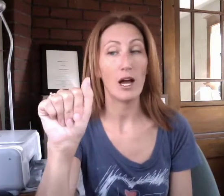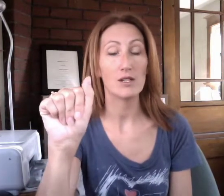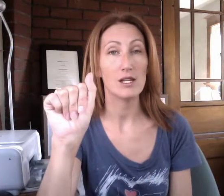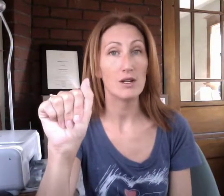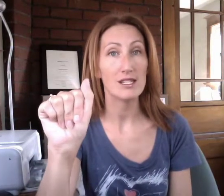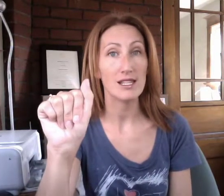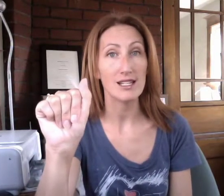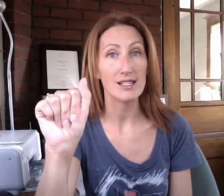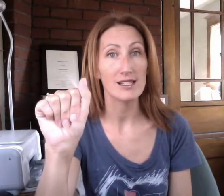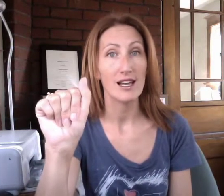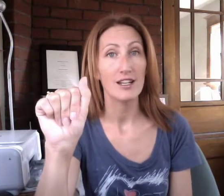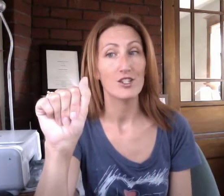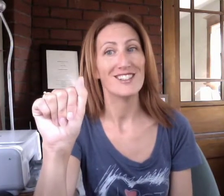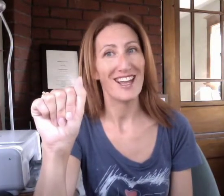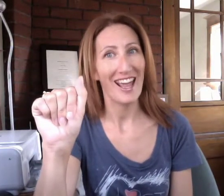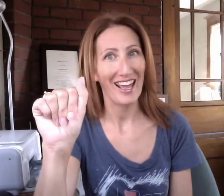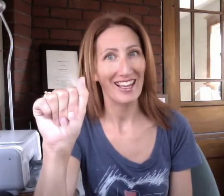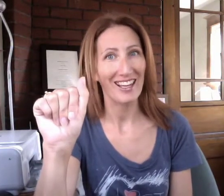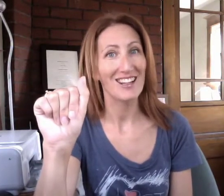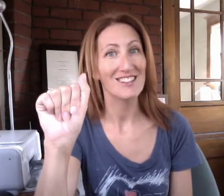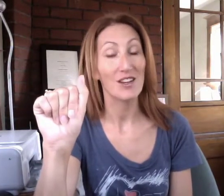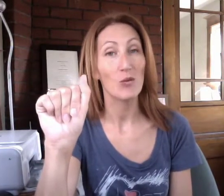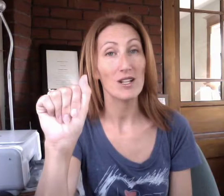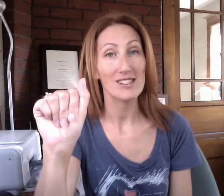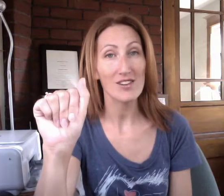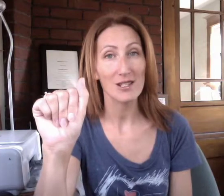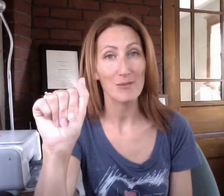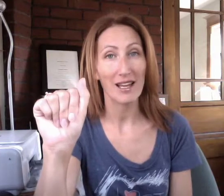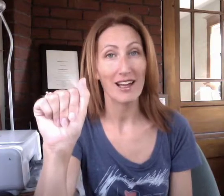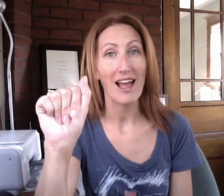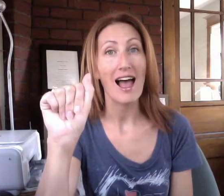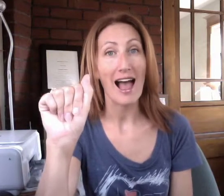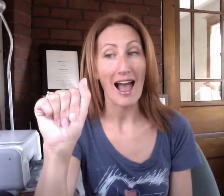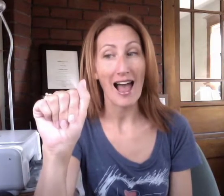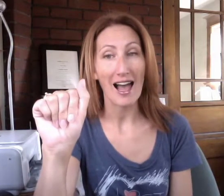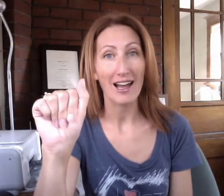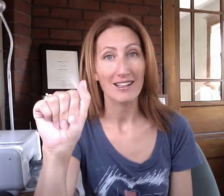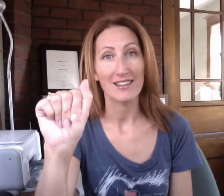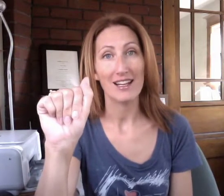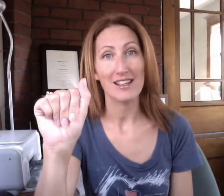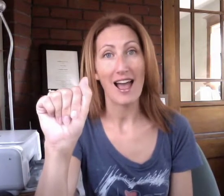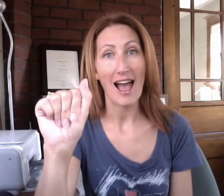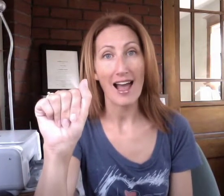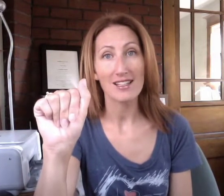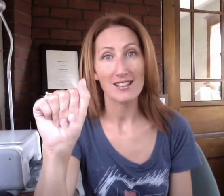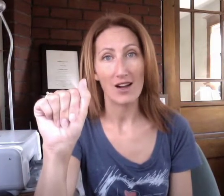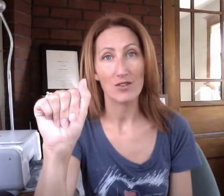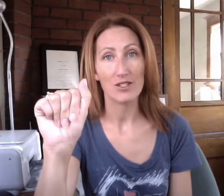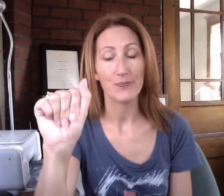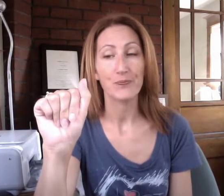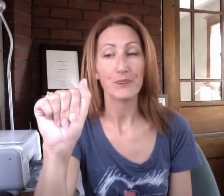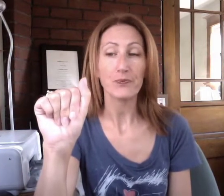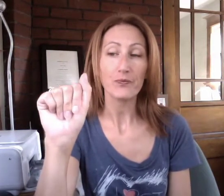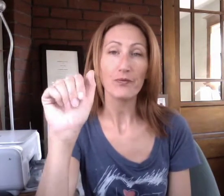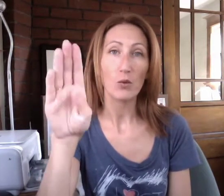would say, "What's this?" She'd say A. I'd say, "What sound does it make?" Ah, that's an ah sound. "What's